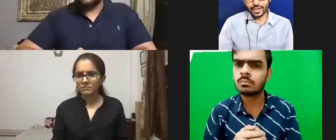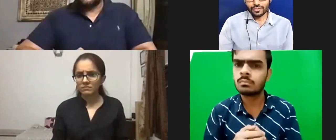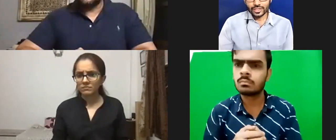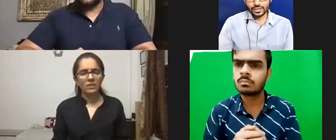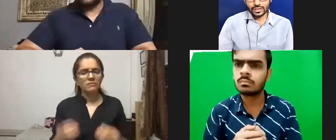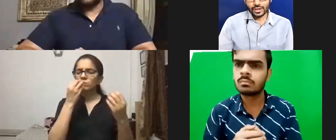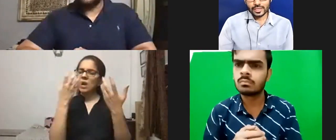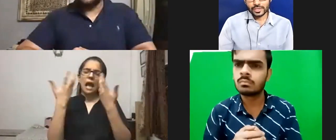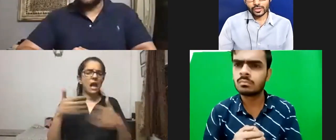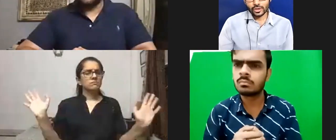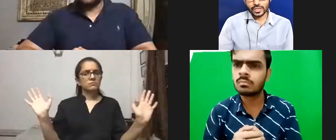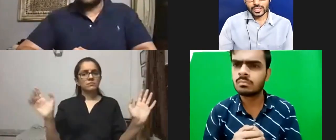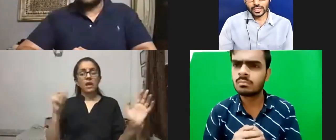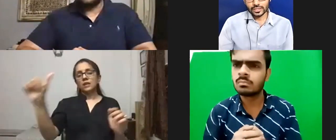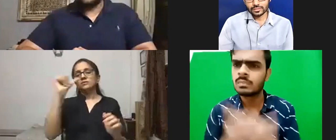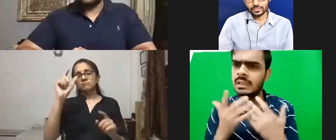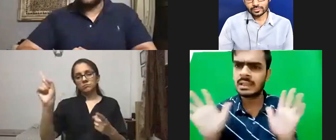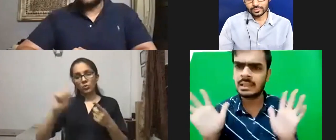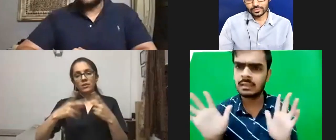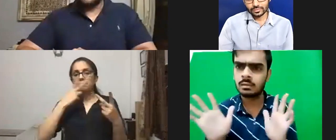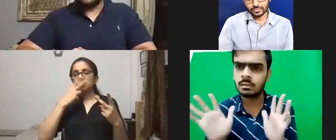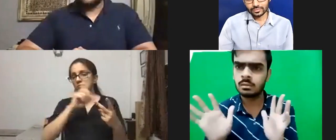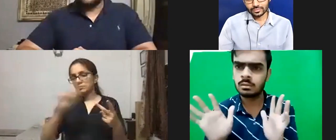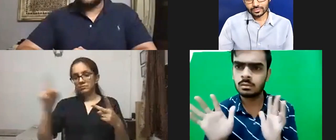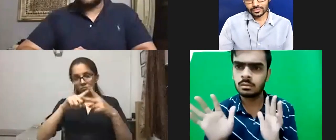Eat everything except alcohol and cigarette.